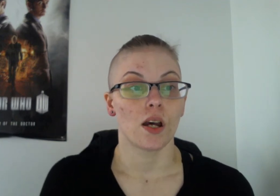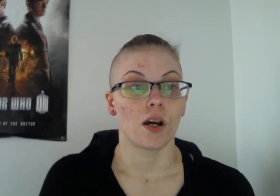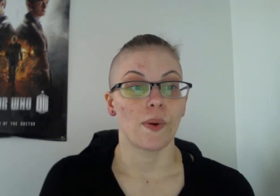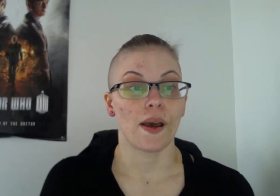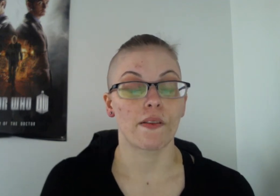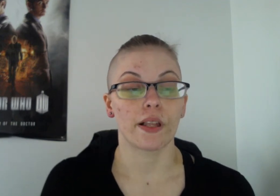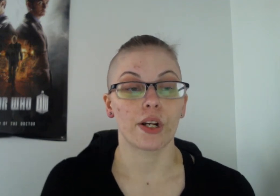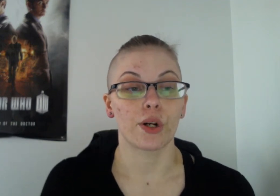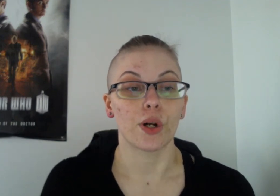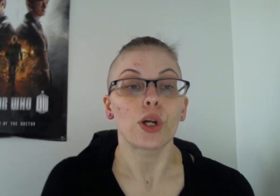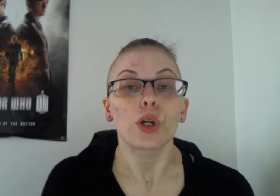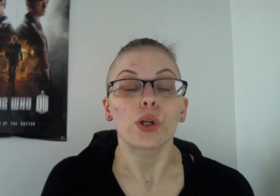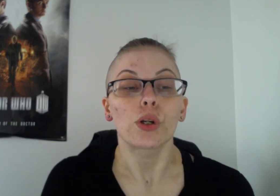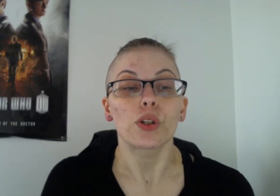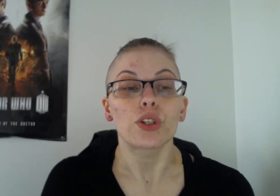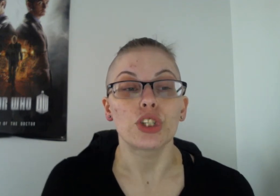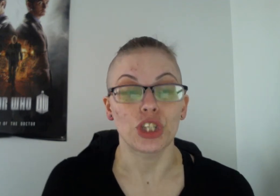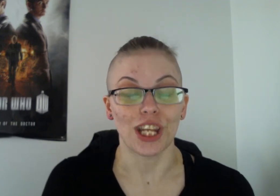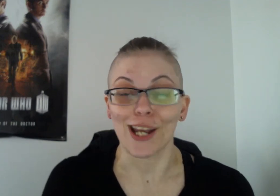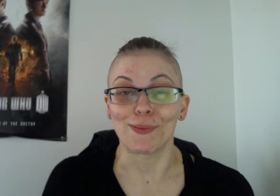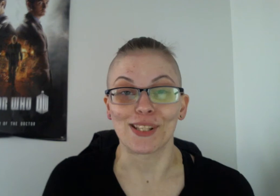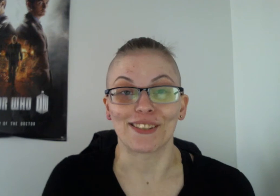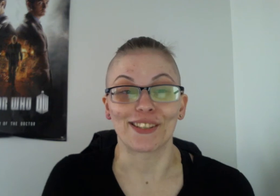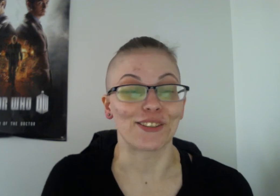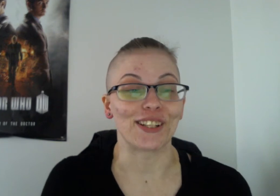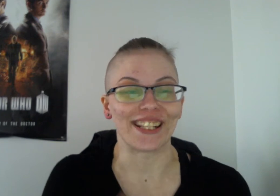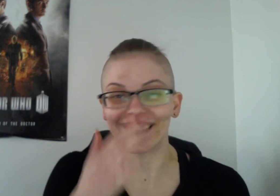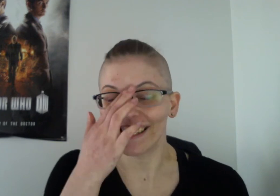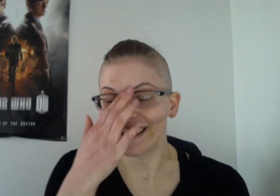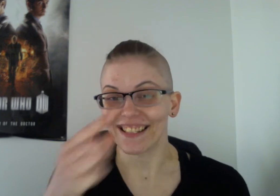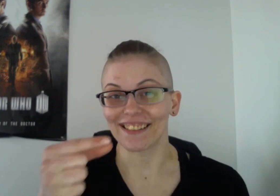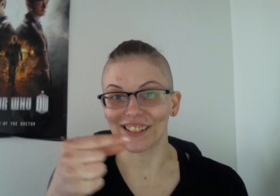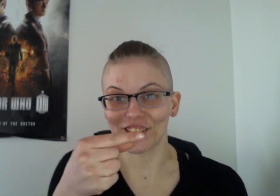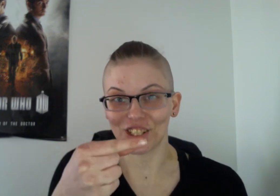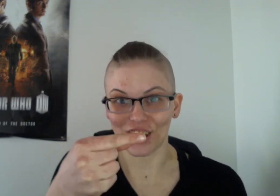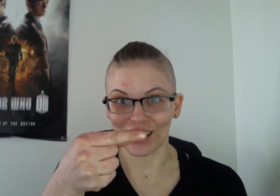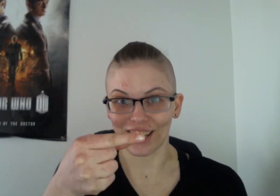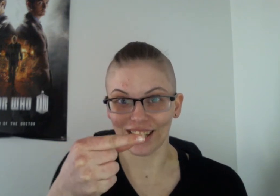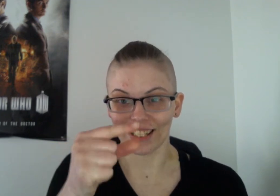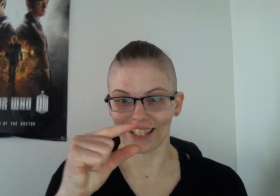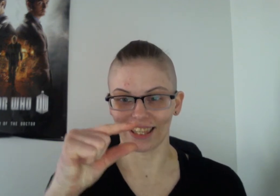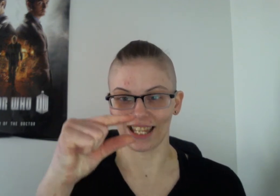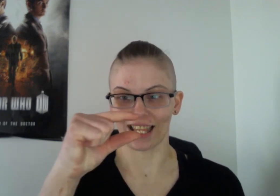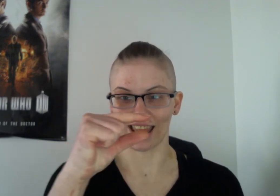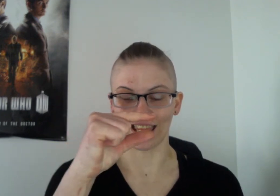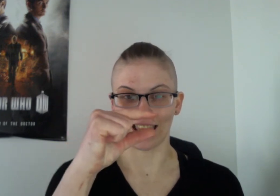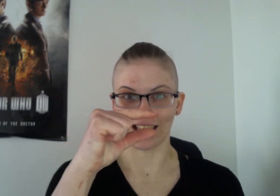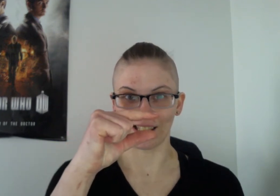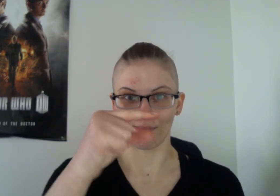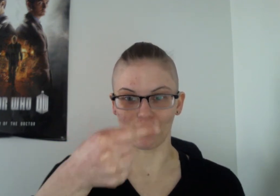We have the letter G. I almost said the letter green. The letter G. Think like this, but turn